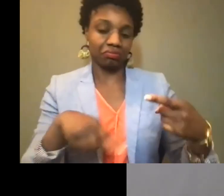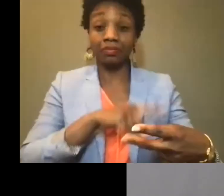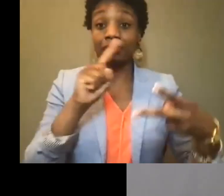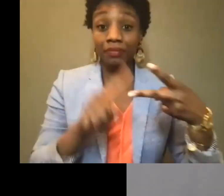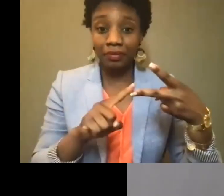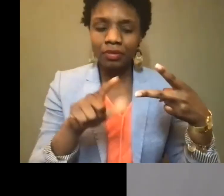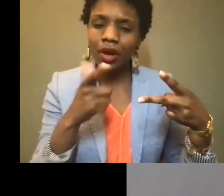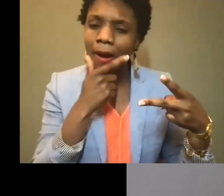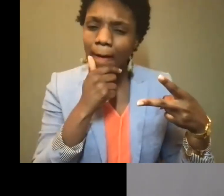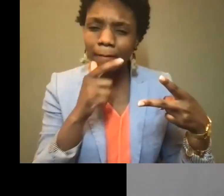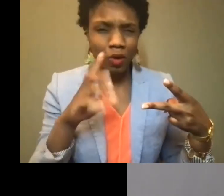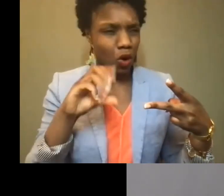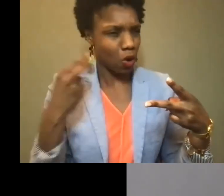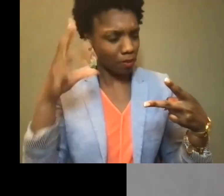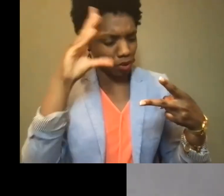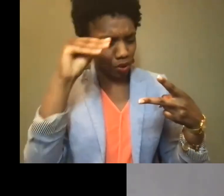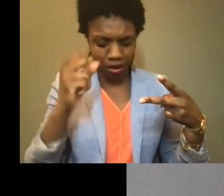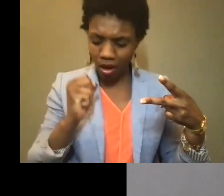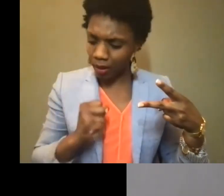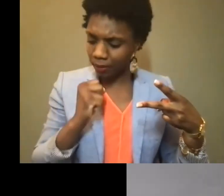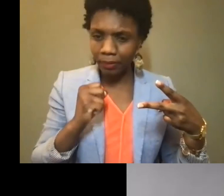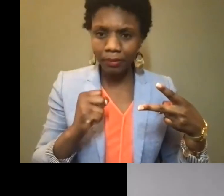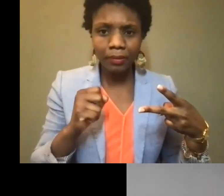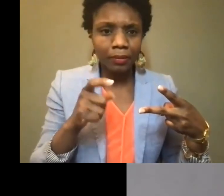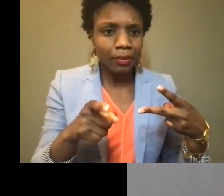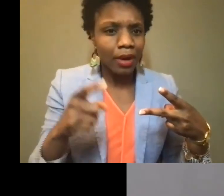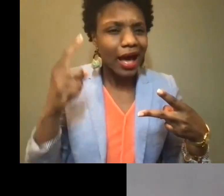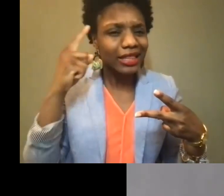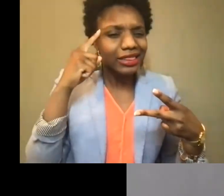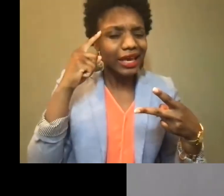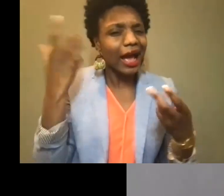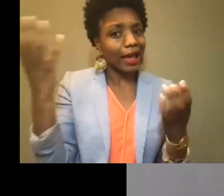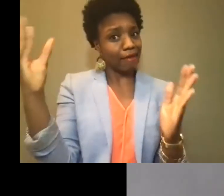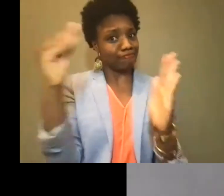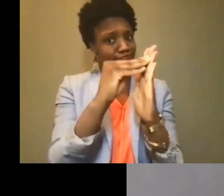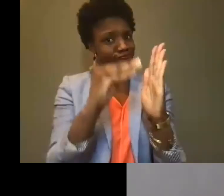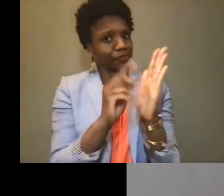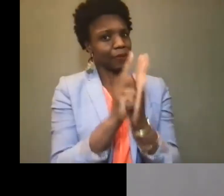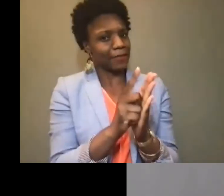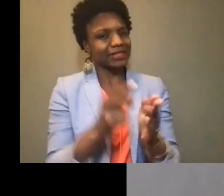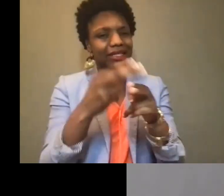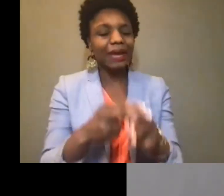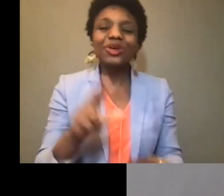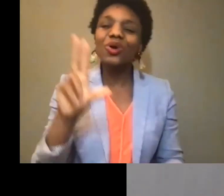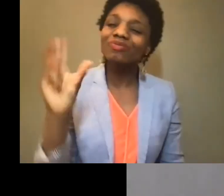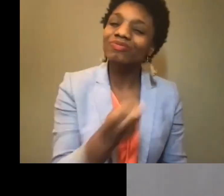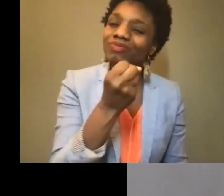oh boy, I have them. I think I put them in the minutes, actually, the name. No, I didn't. Think of